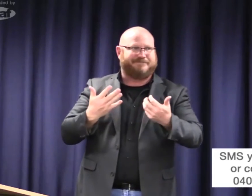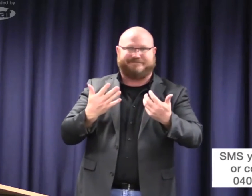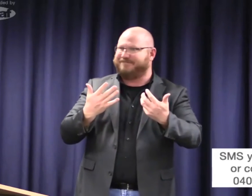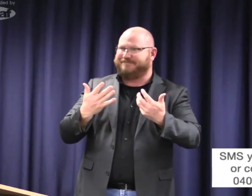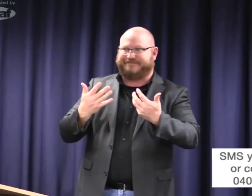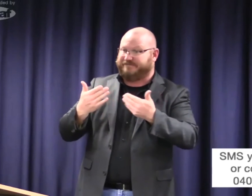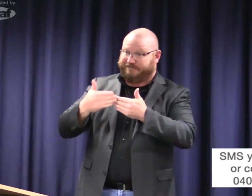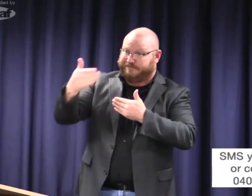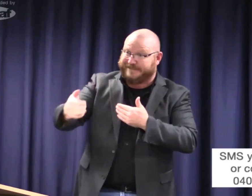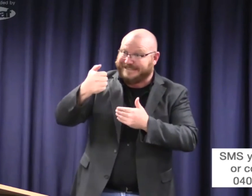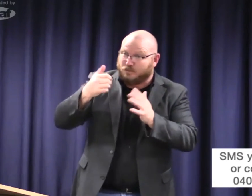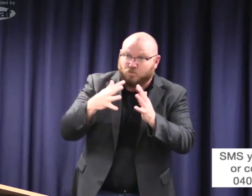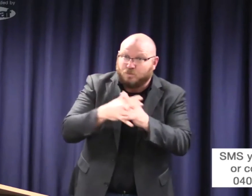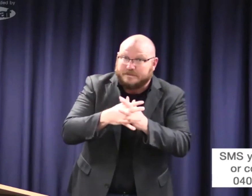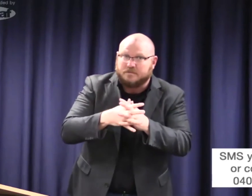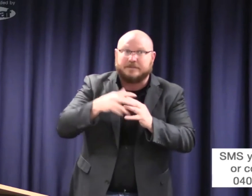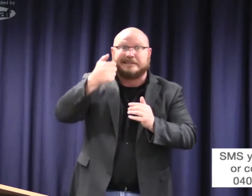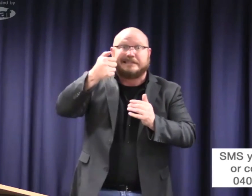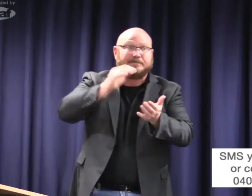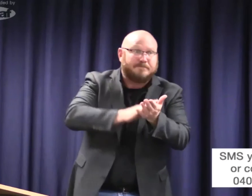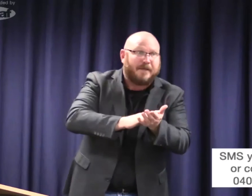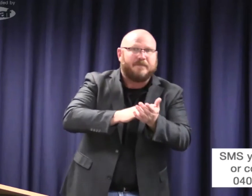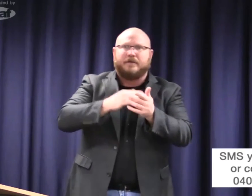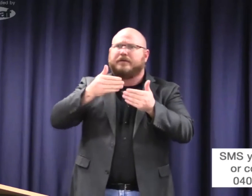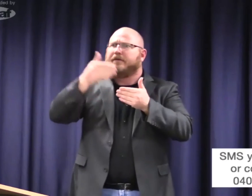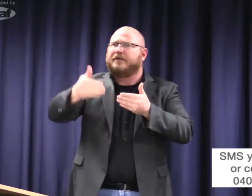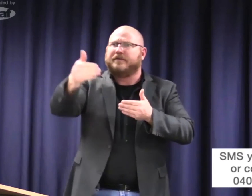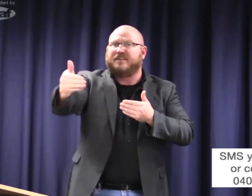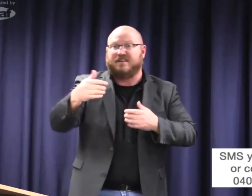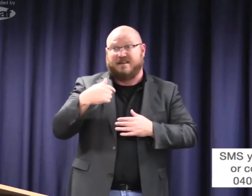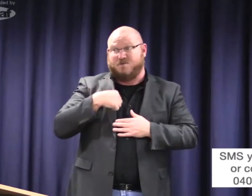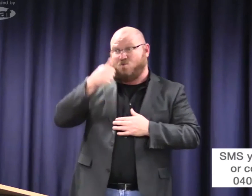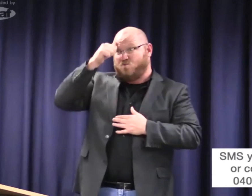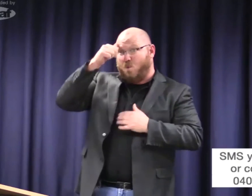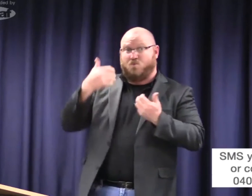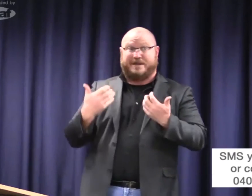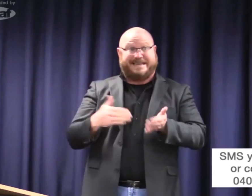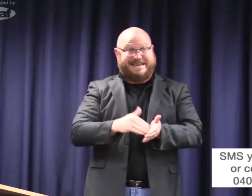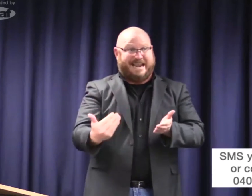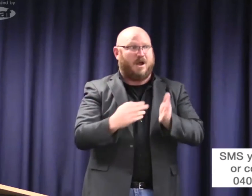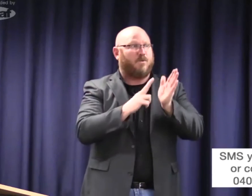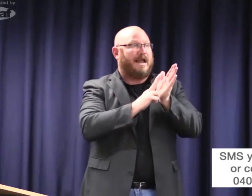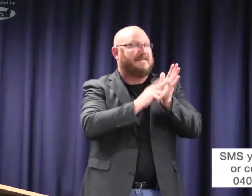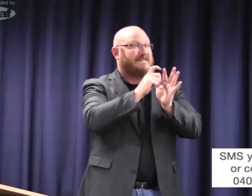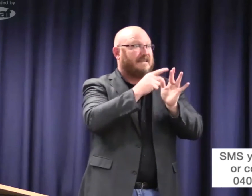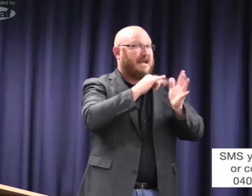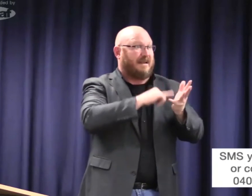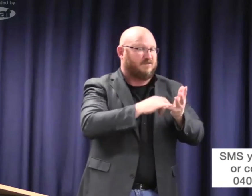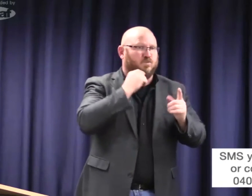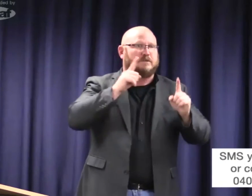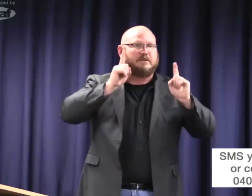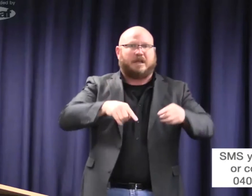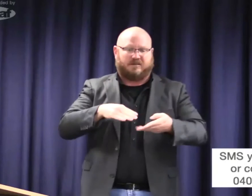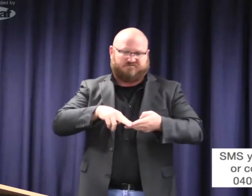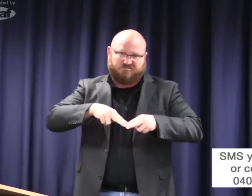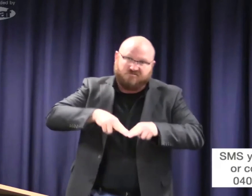I guess with the planning, do you work it on a 6-week basis, 6 months? I know